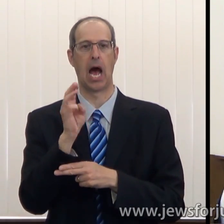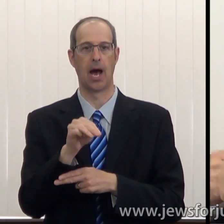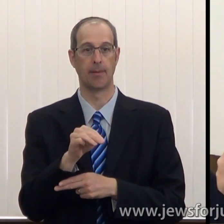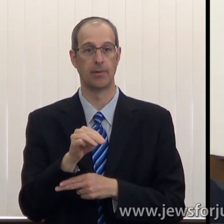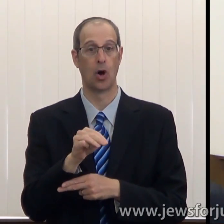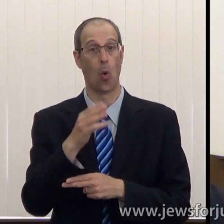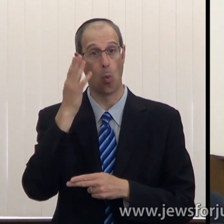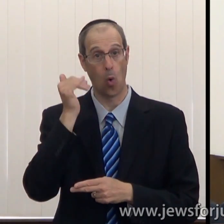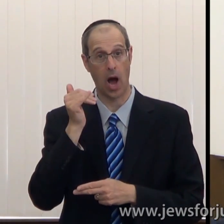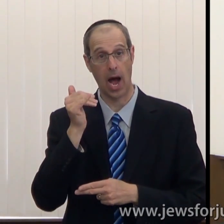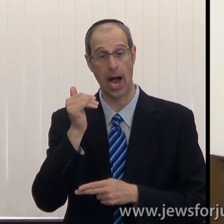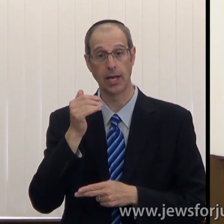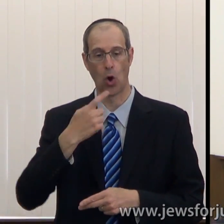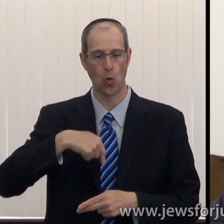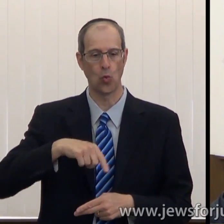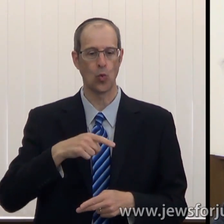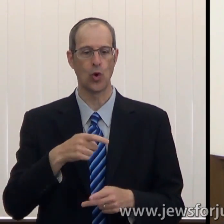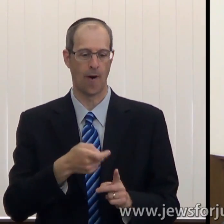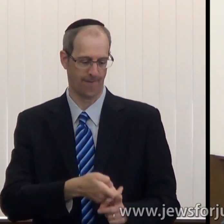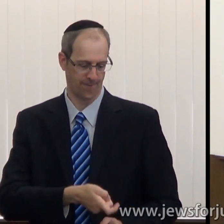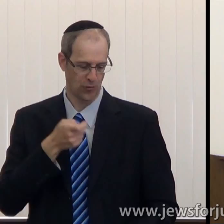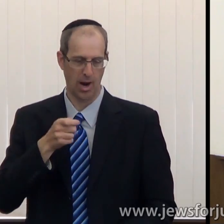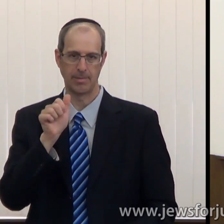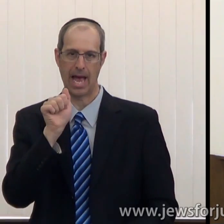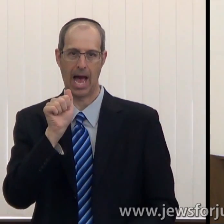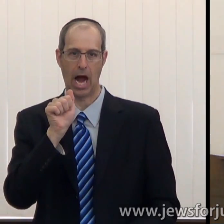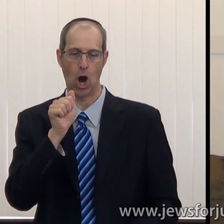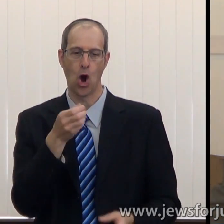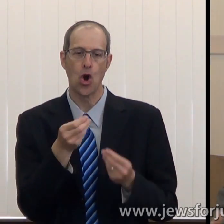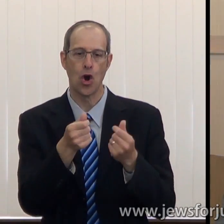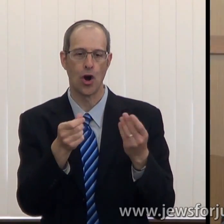because we come from the Adama, the earth.